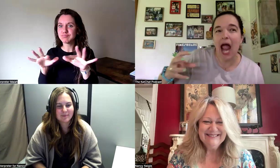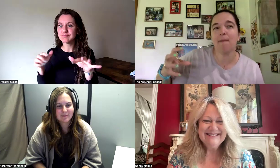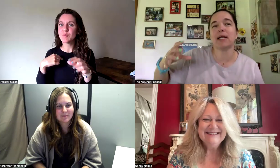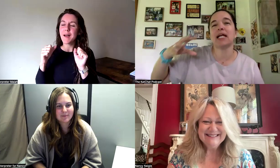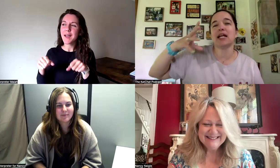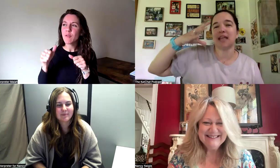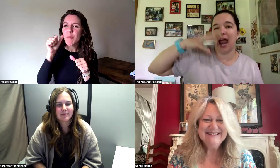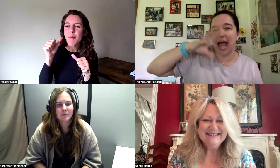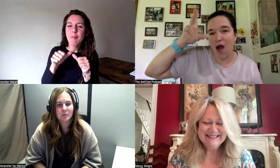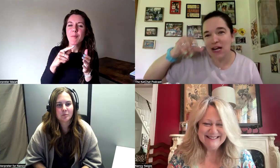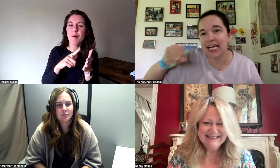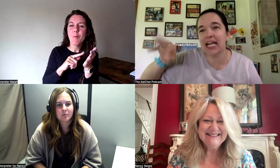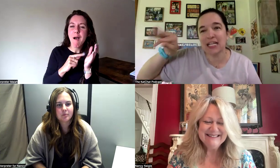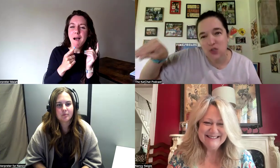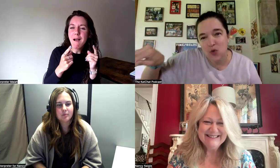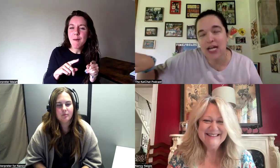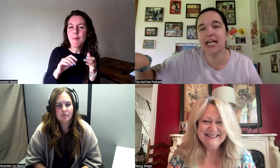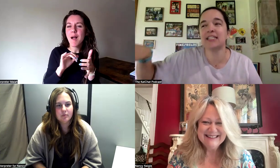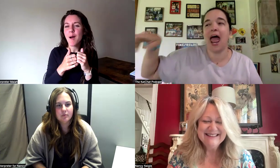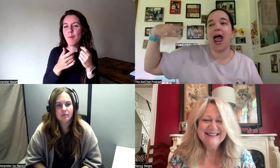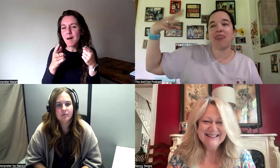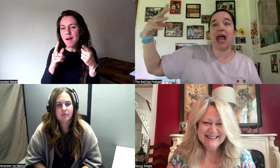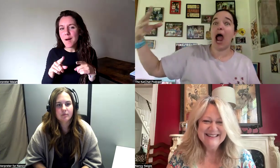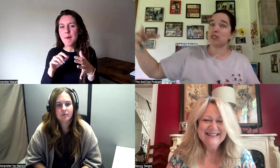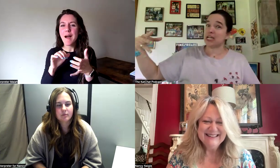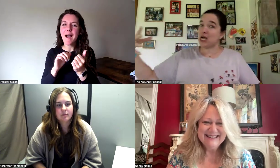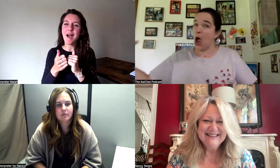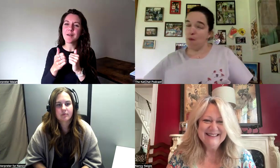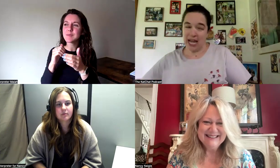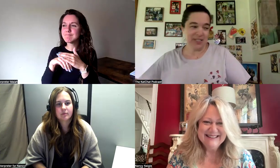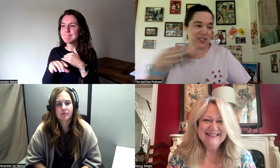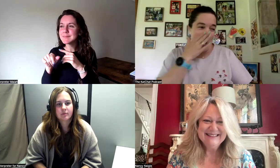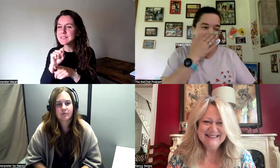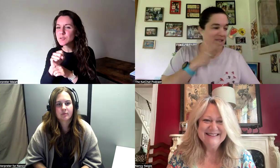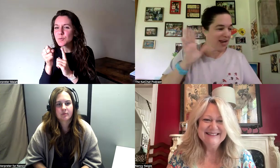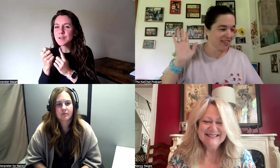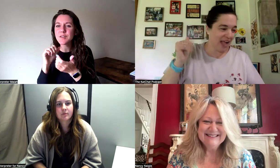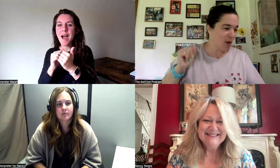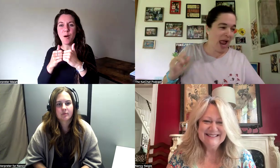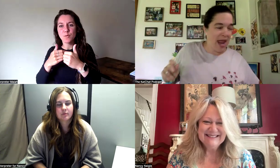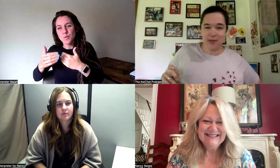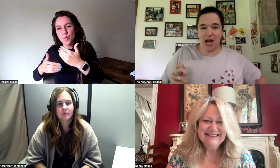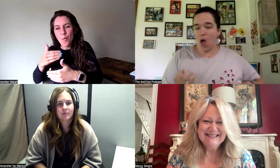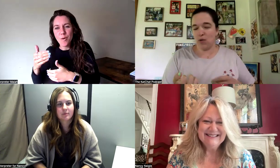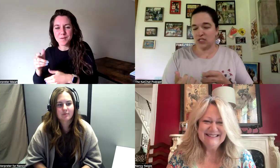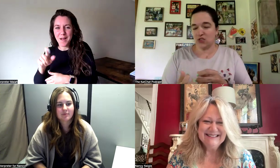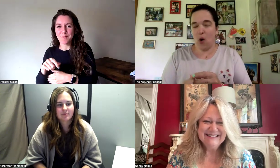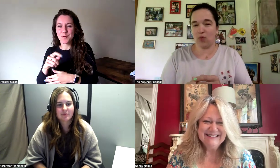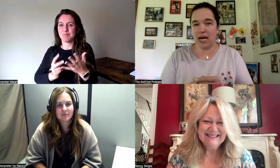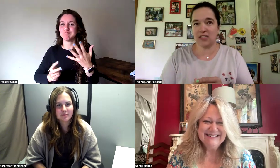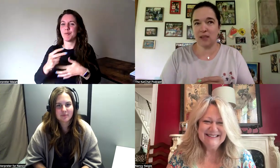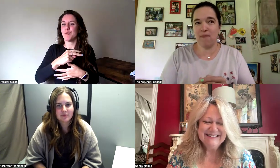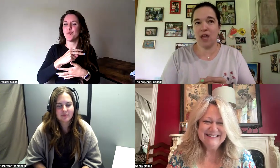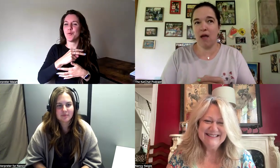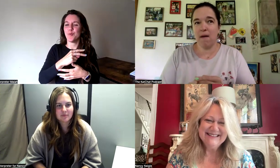it happened, and how we get into them, and then how they going. So that's okay because I always